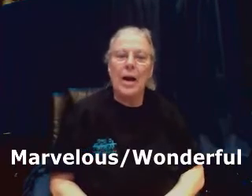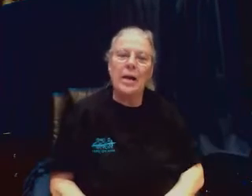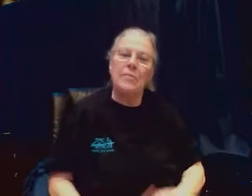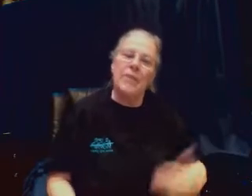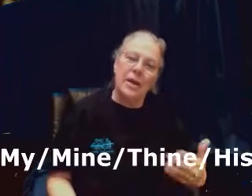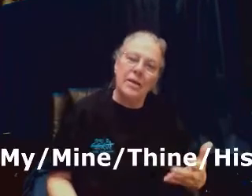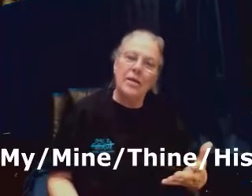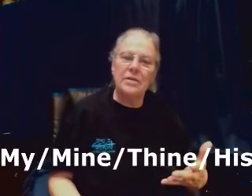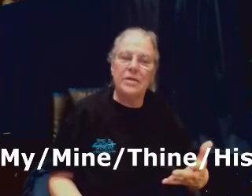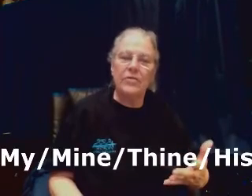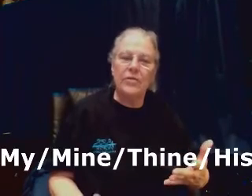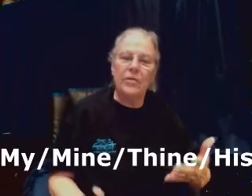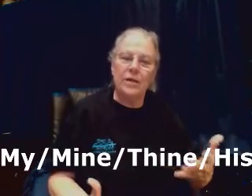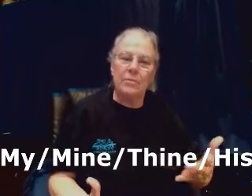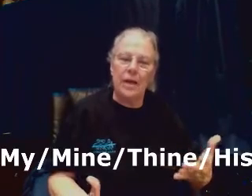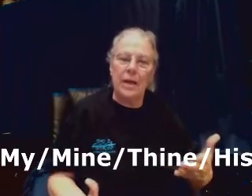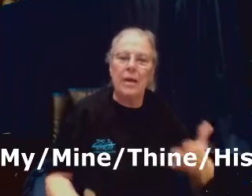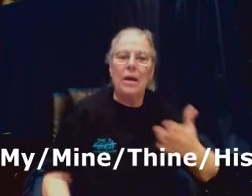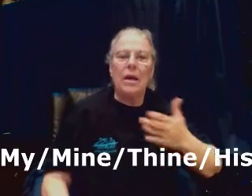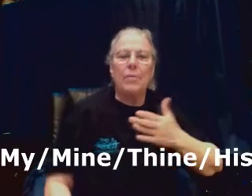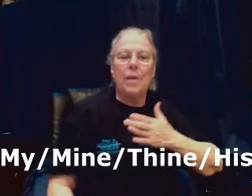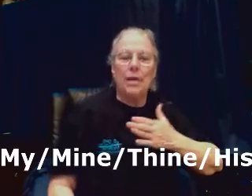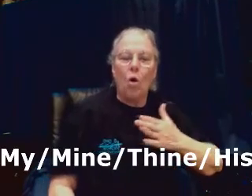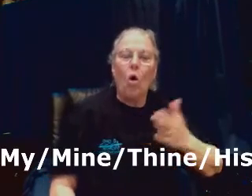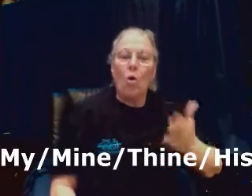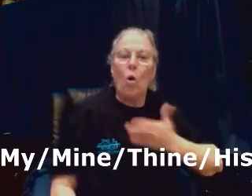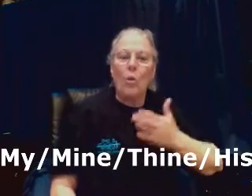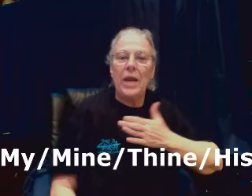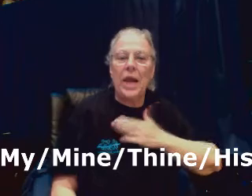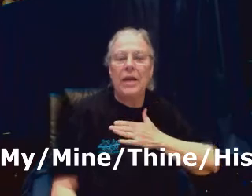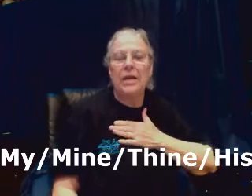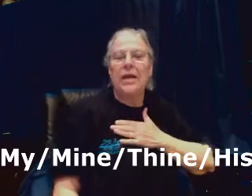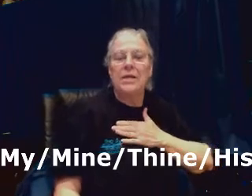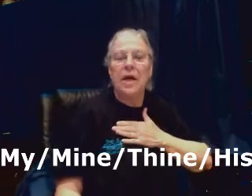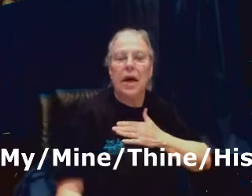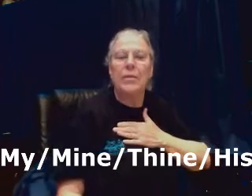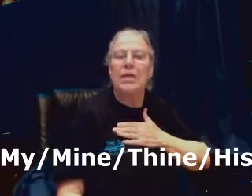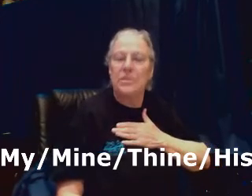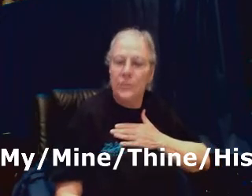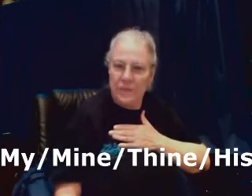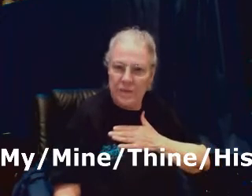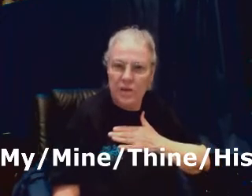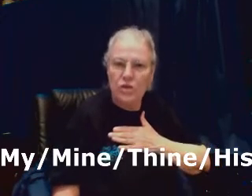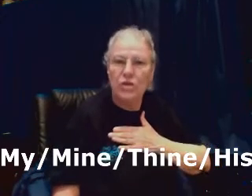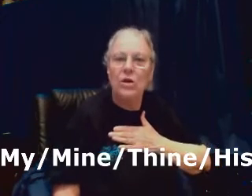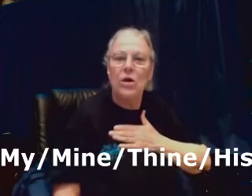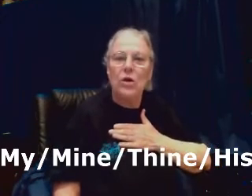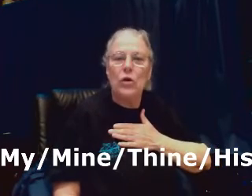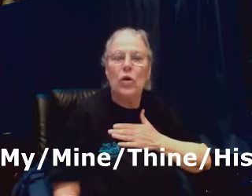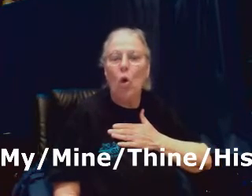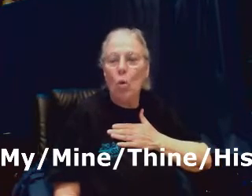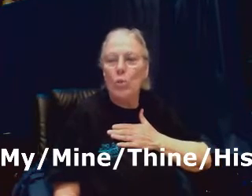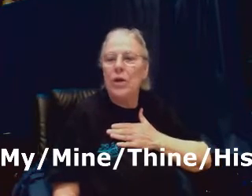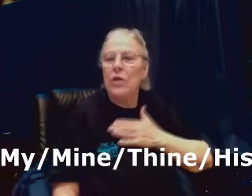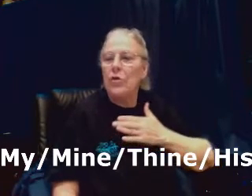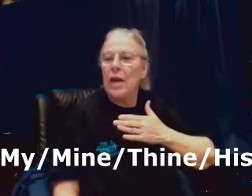My, a little different than me, but open hand. Anytime it's possession, you're opening your